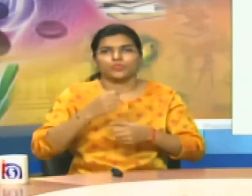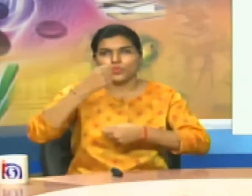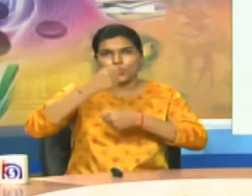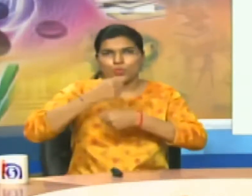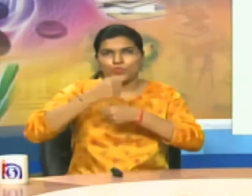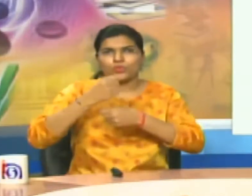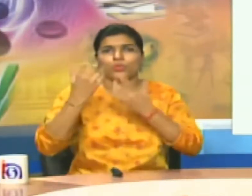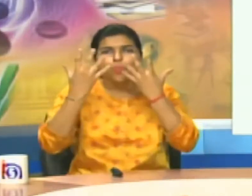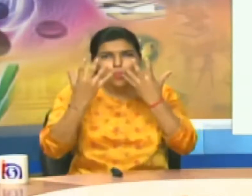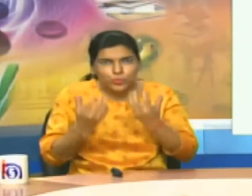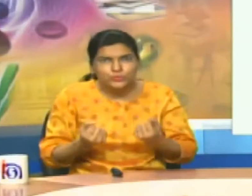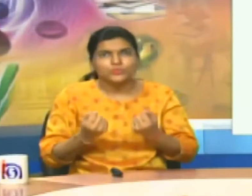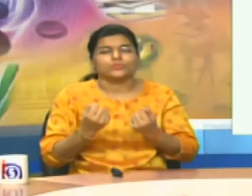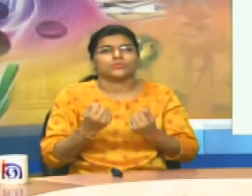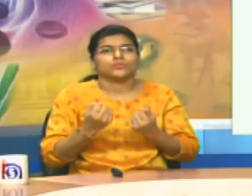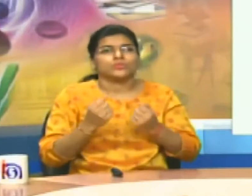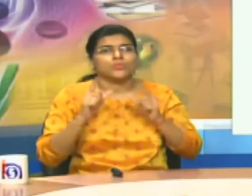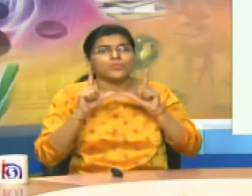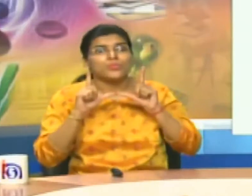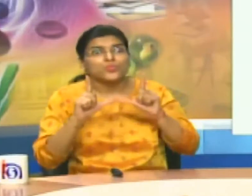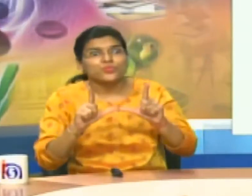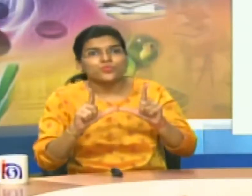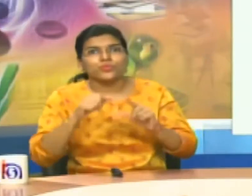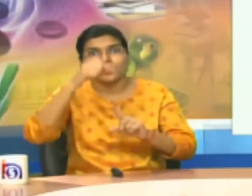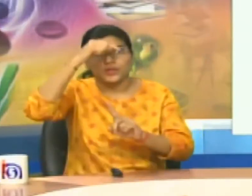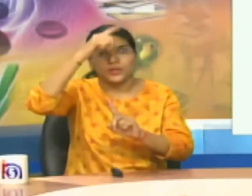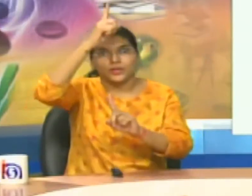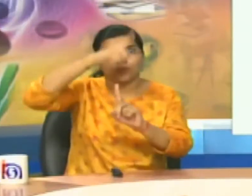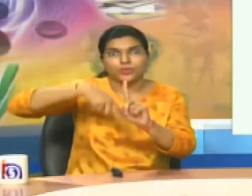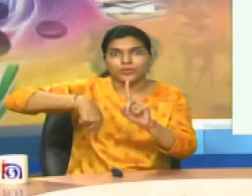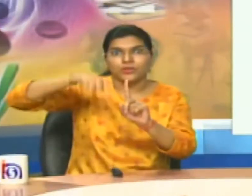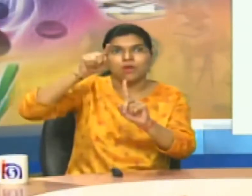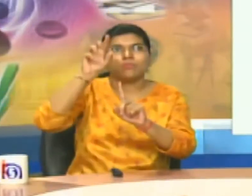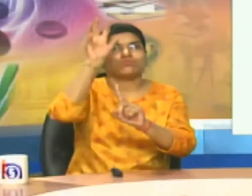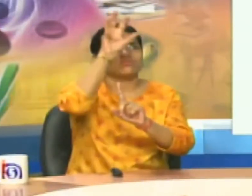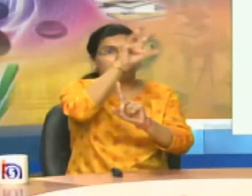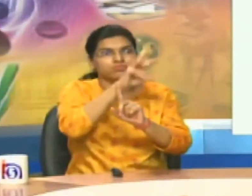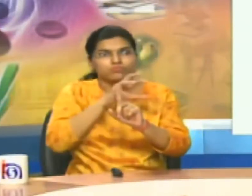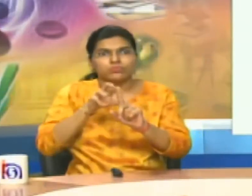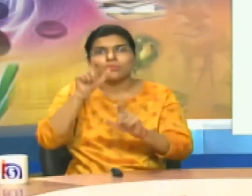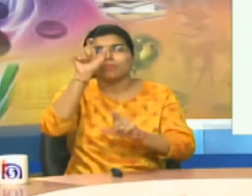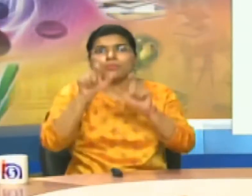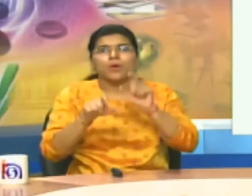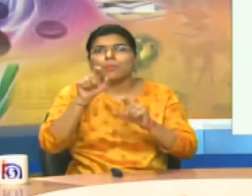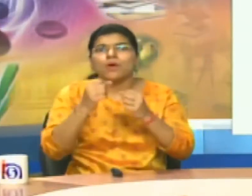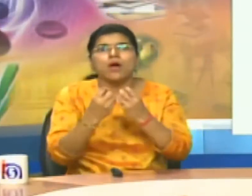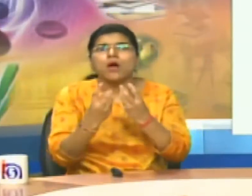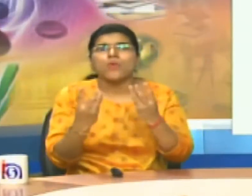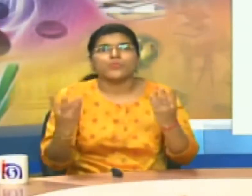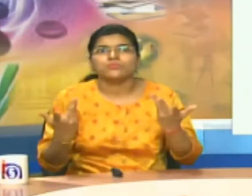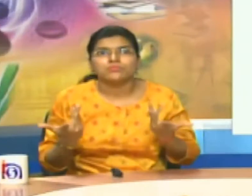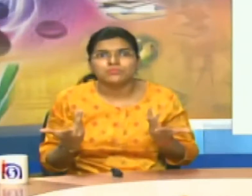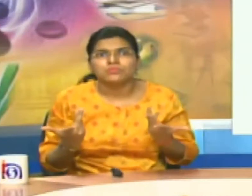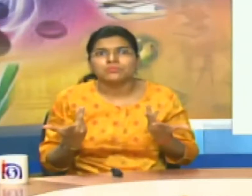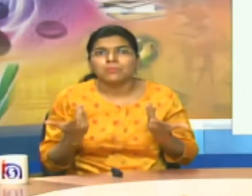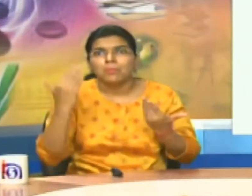You all know in government, government wants proof of everything. For example,